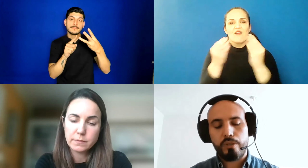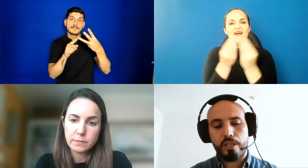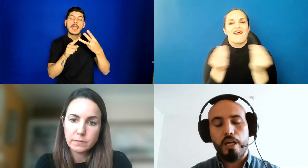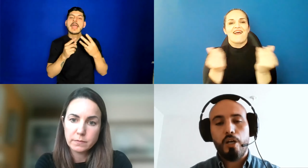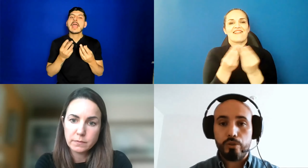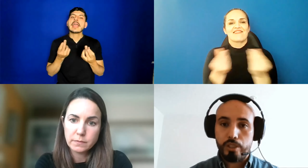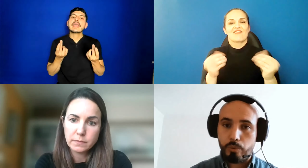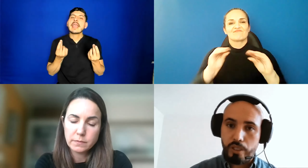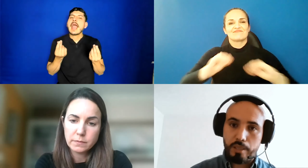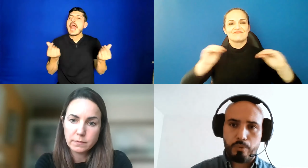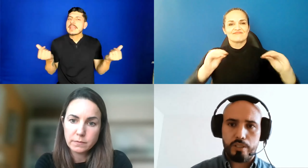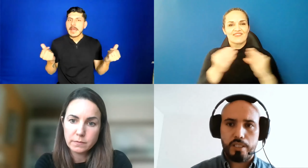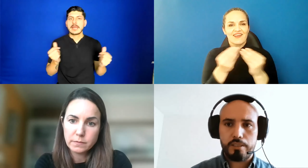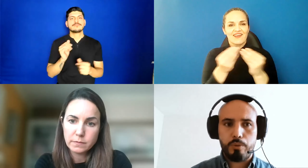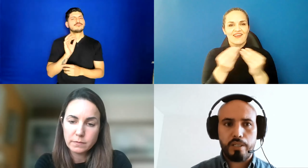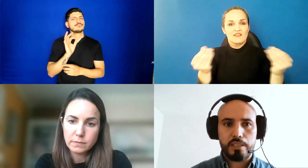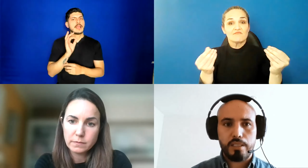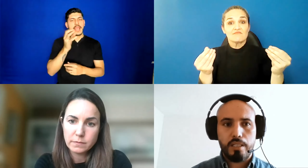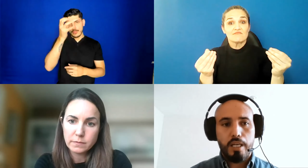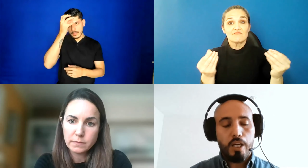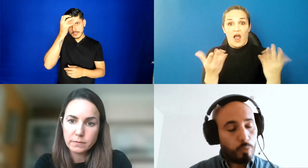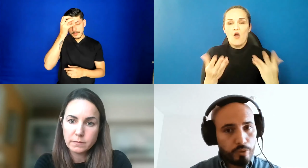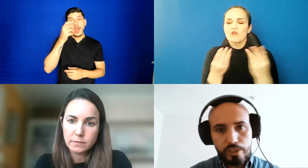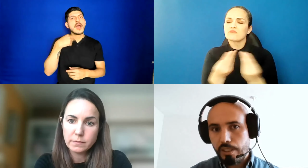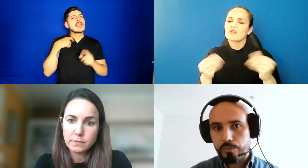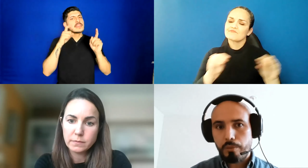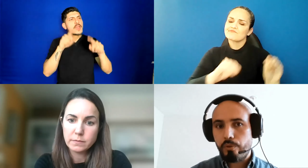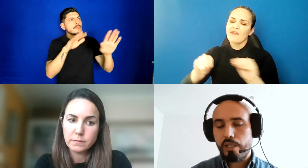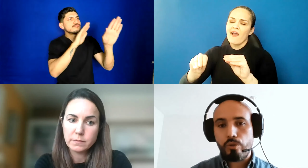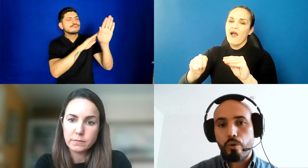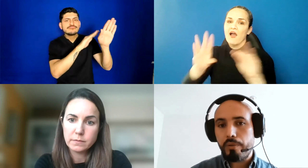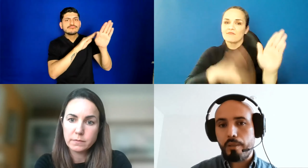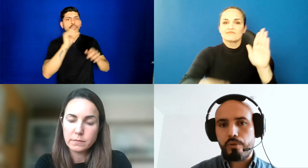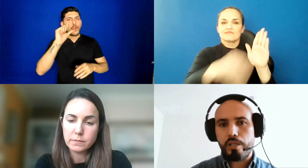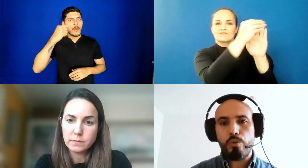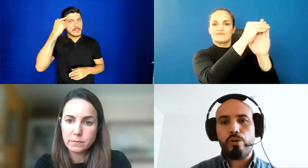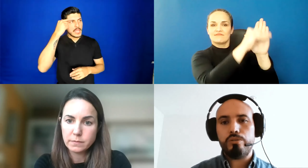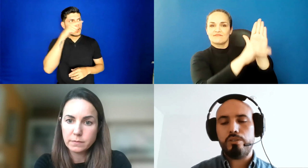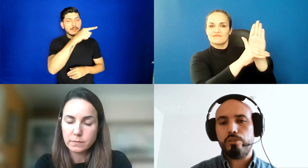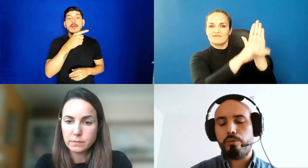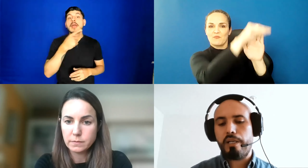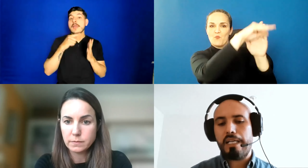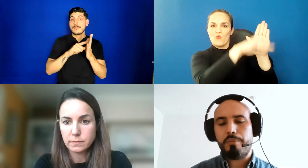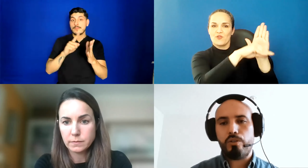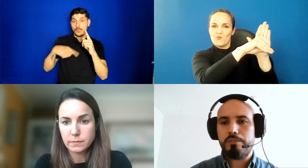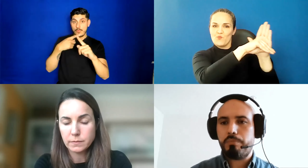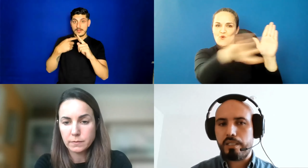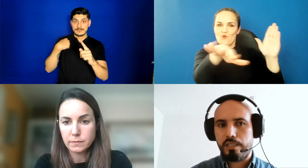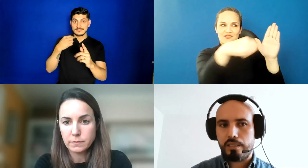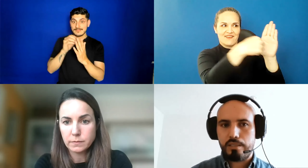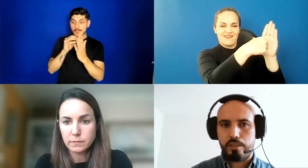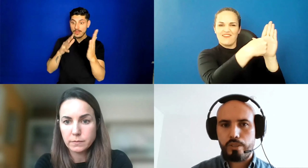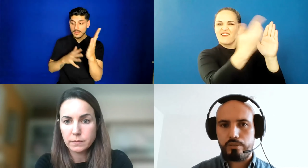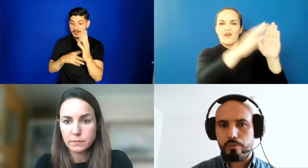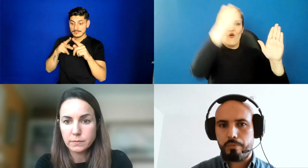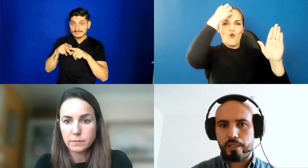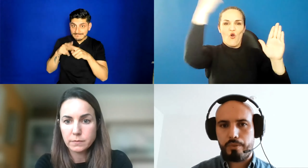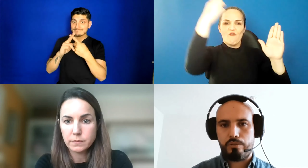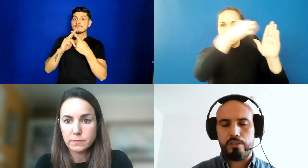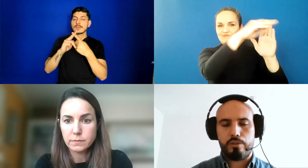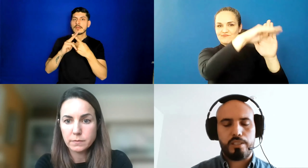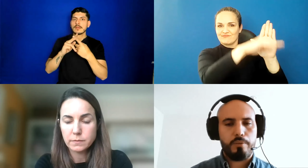And the third aspect I wanted to cover was the quality of the education. When we